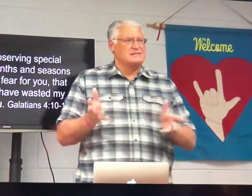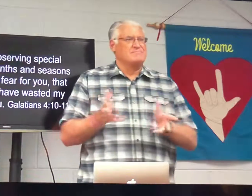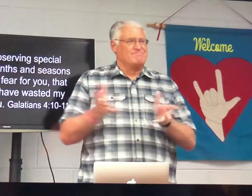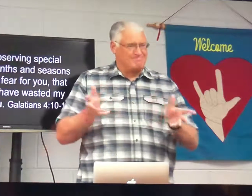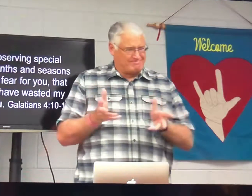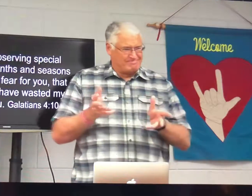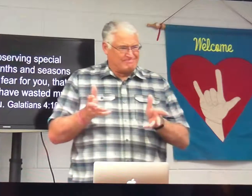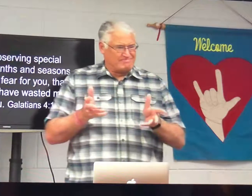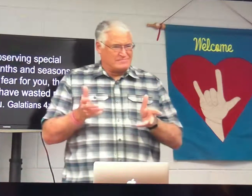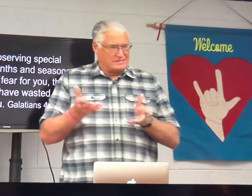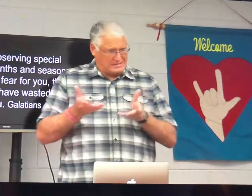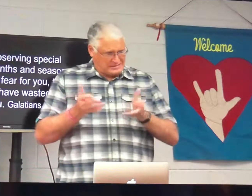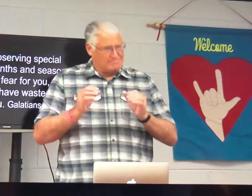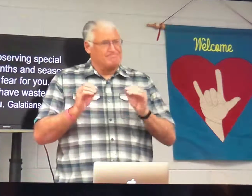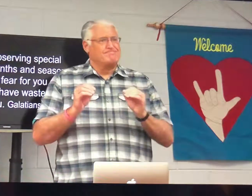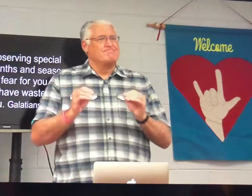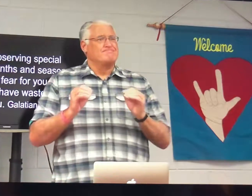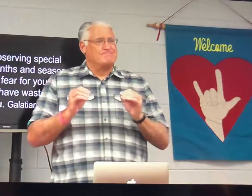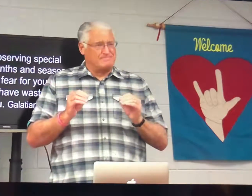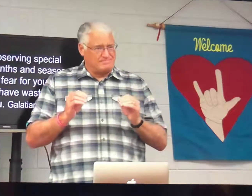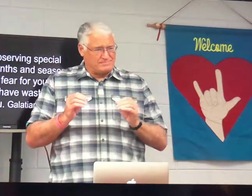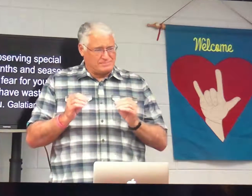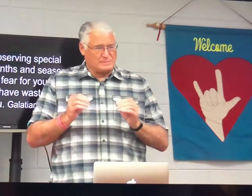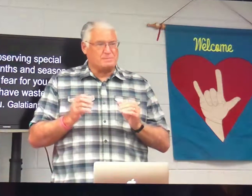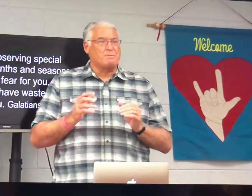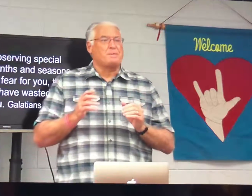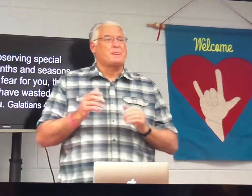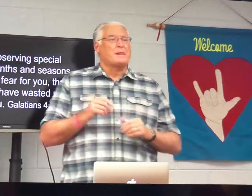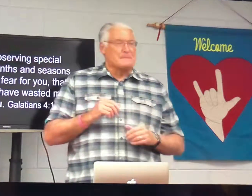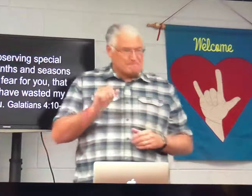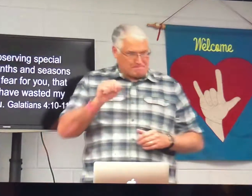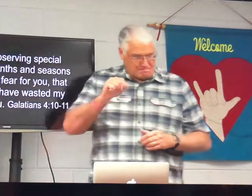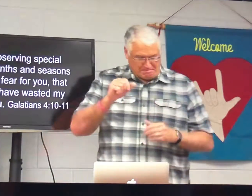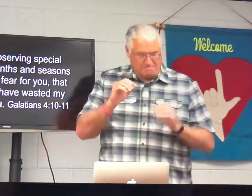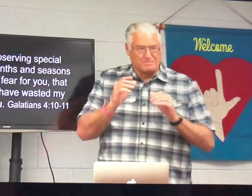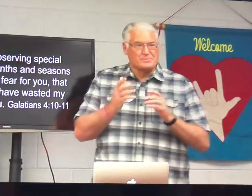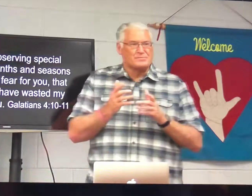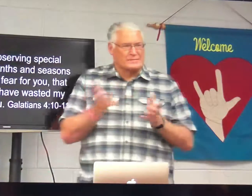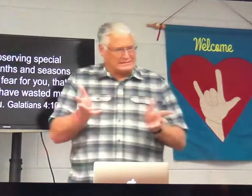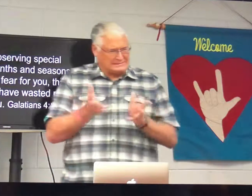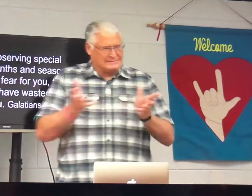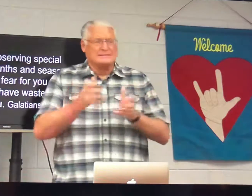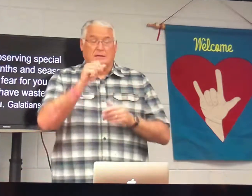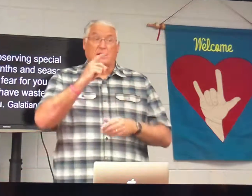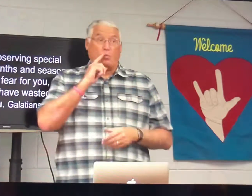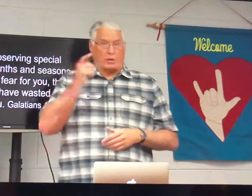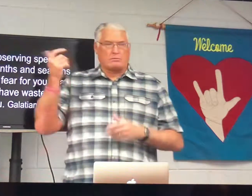Well, I mean, when you scan pretty much everything else I have, you kind of stop thinking. One down for Garcia.